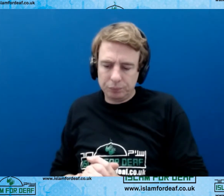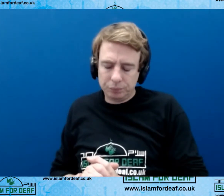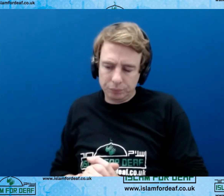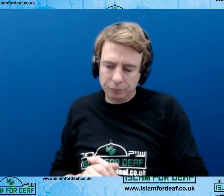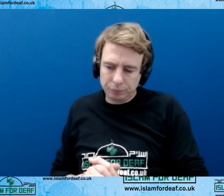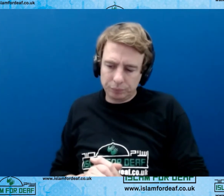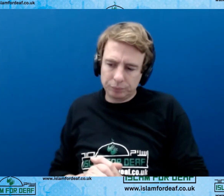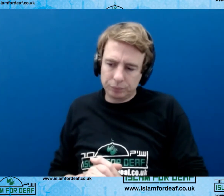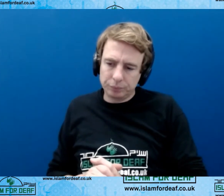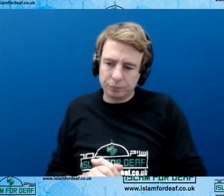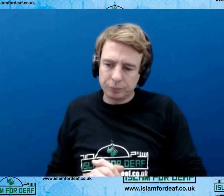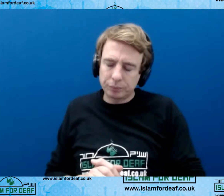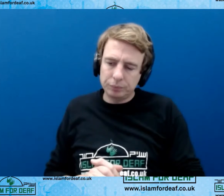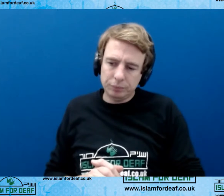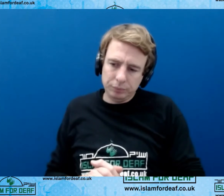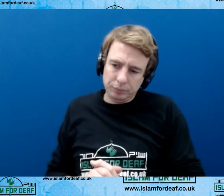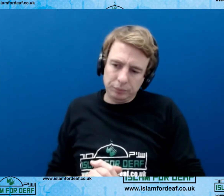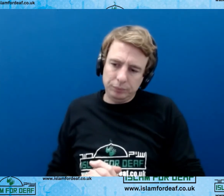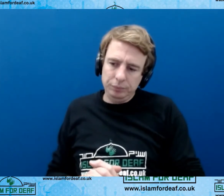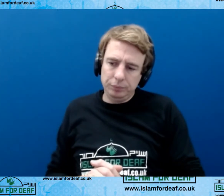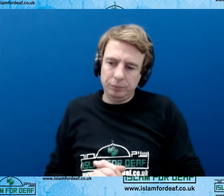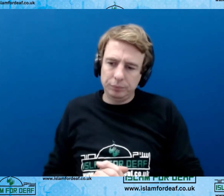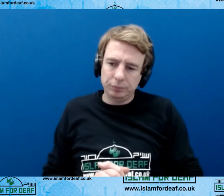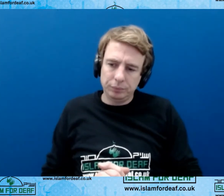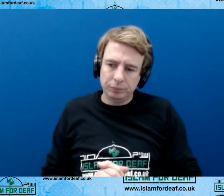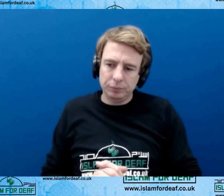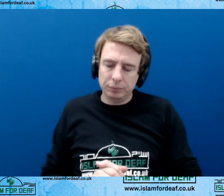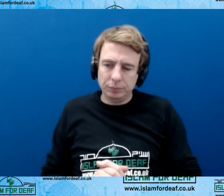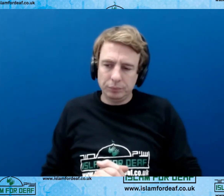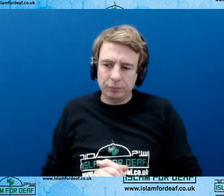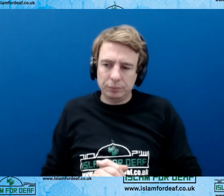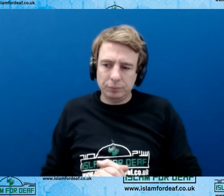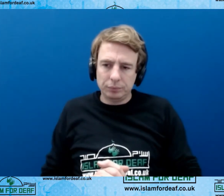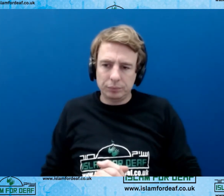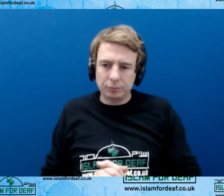being lax about the prayer is not performing the prayer in its